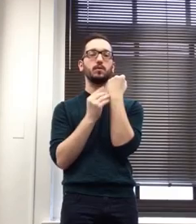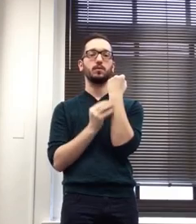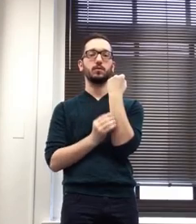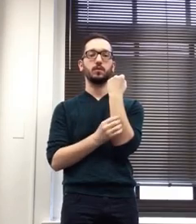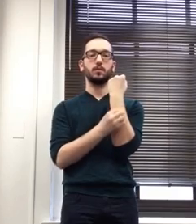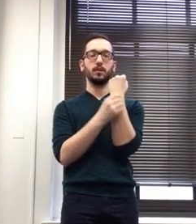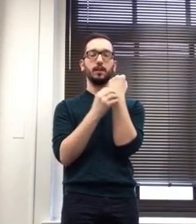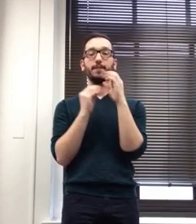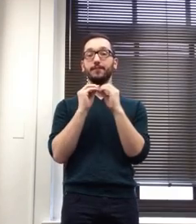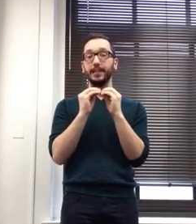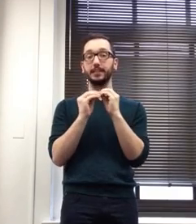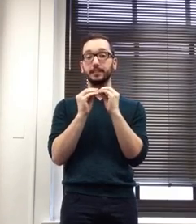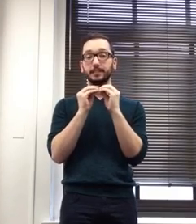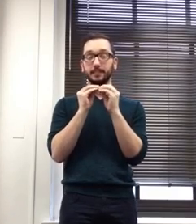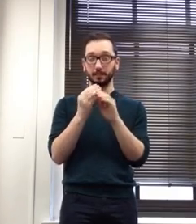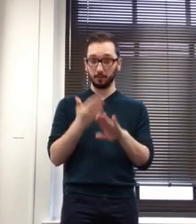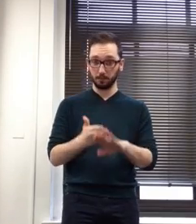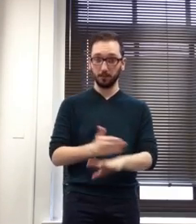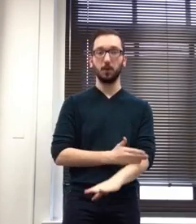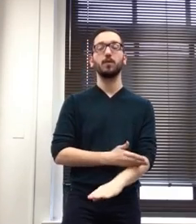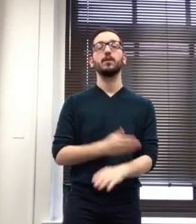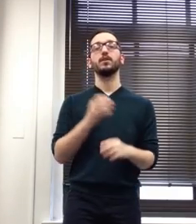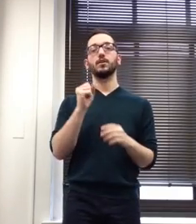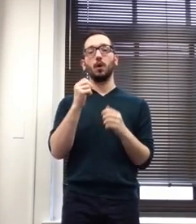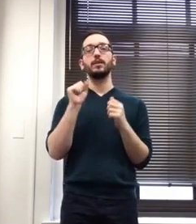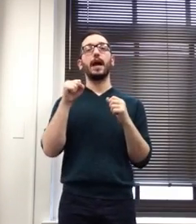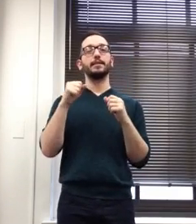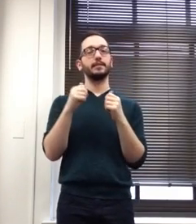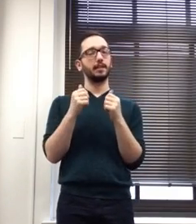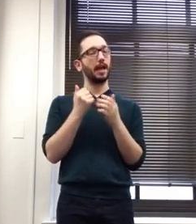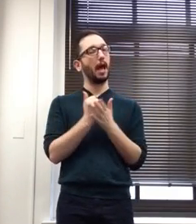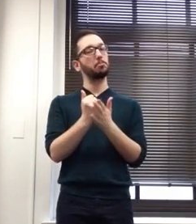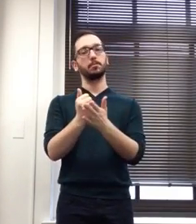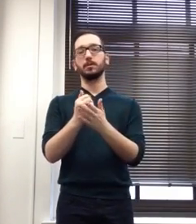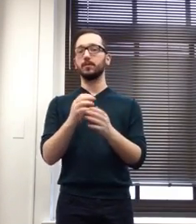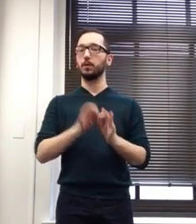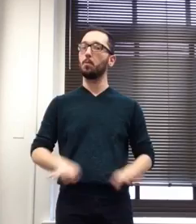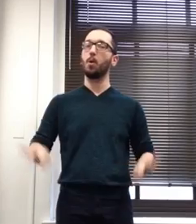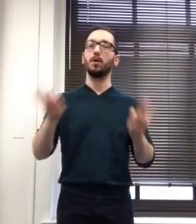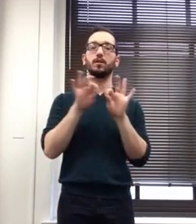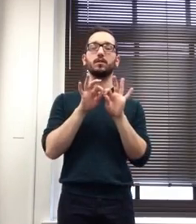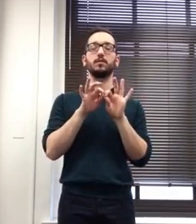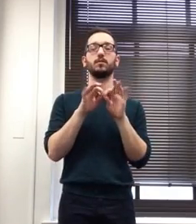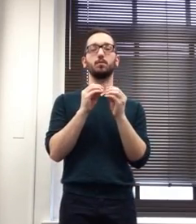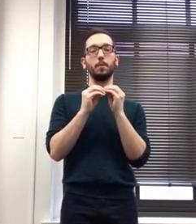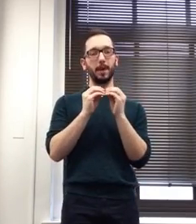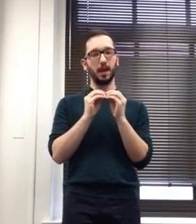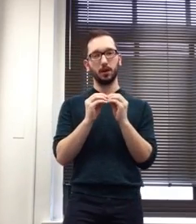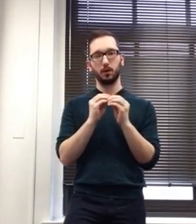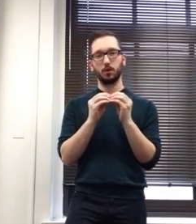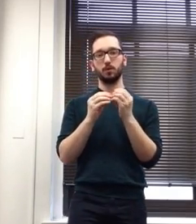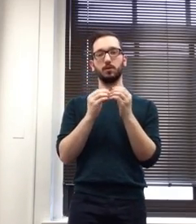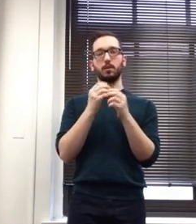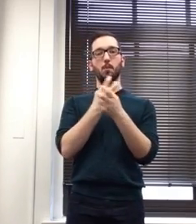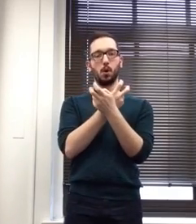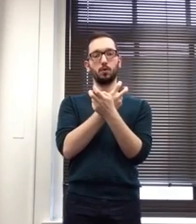and not just to protect, but it's there for repair and growth. The periosteum is really important, especially at your age, for the growth that you guys are going to go through. As your bones get longer,